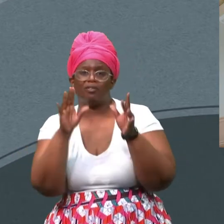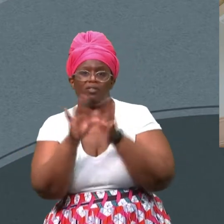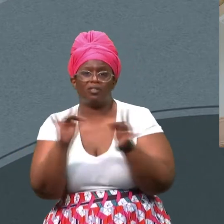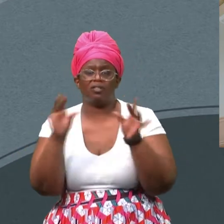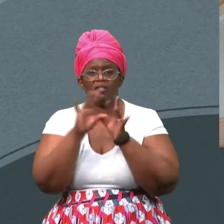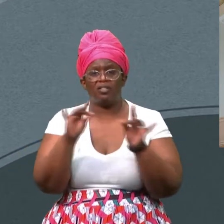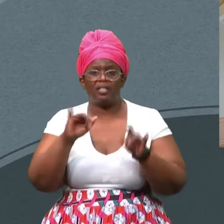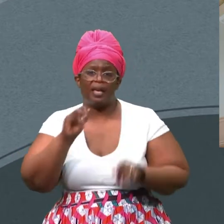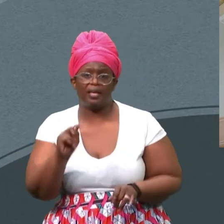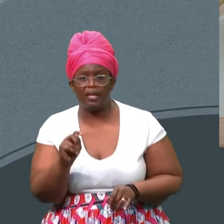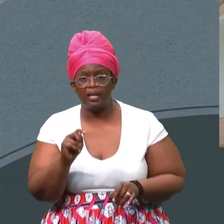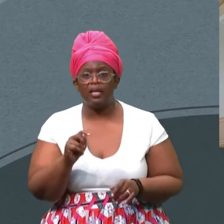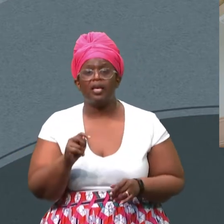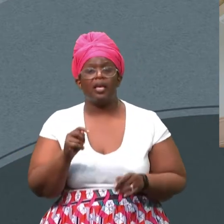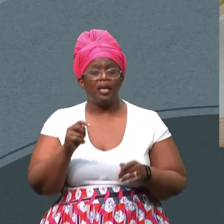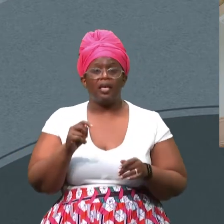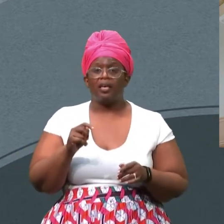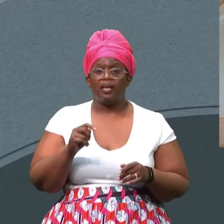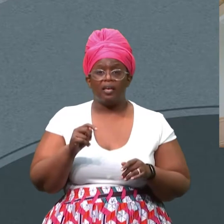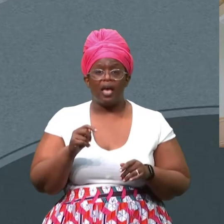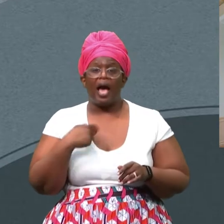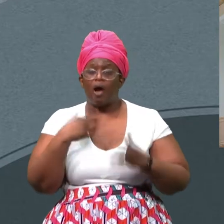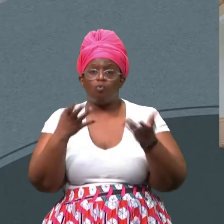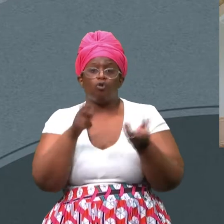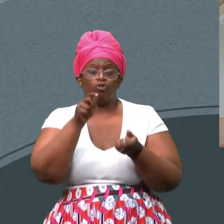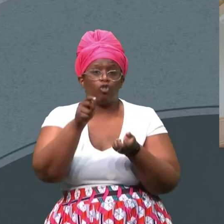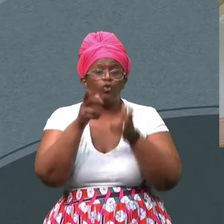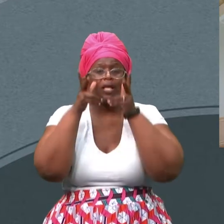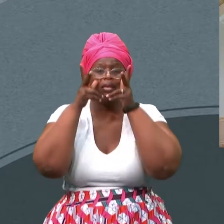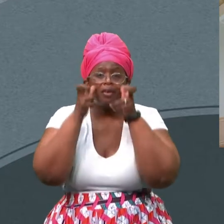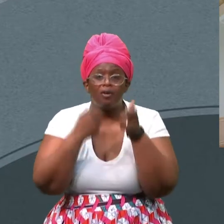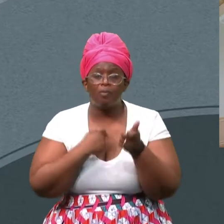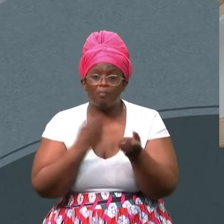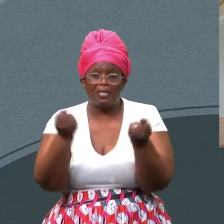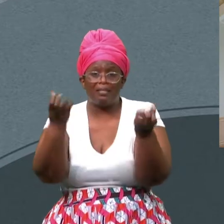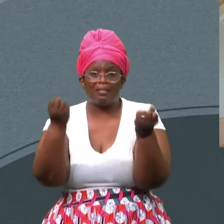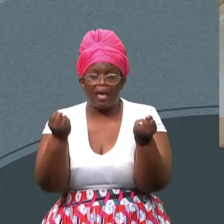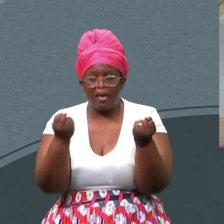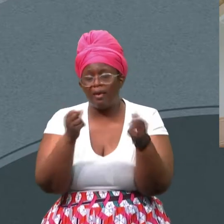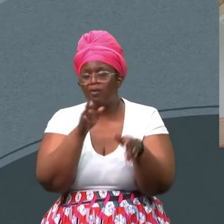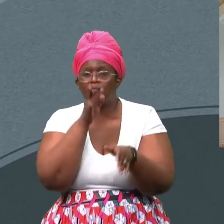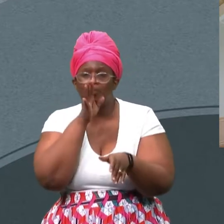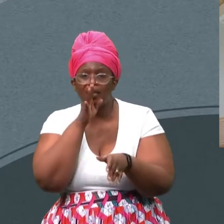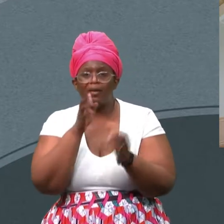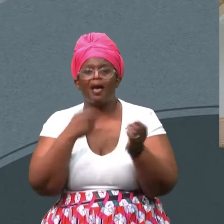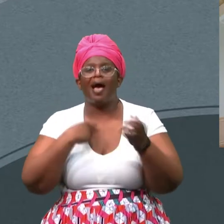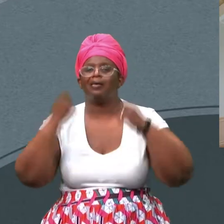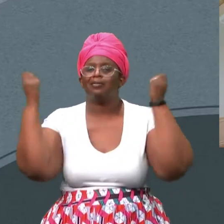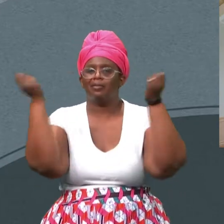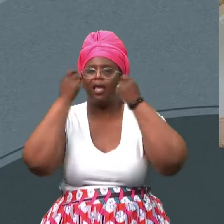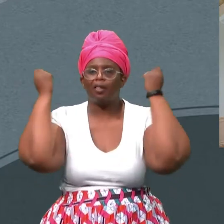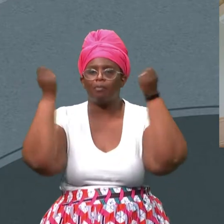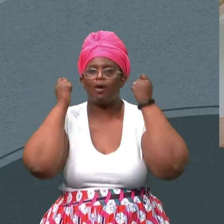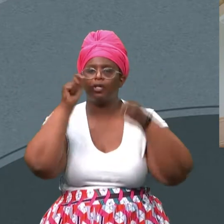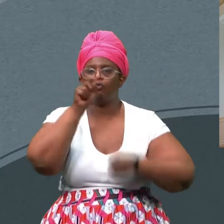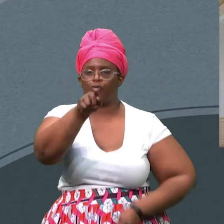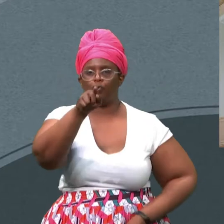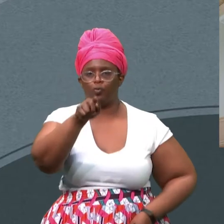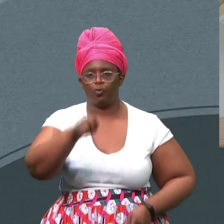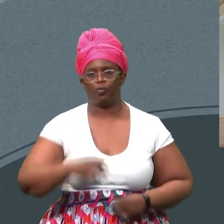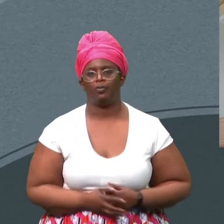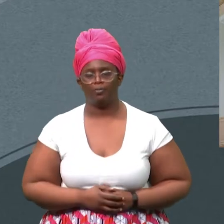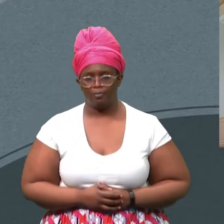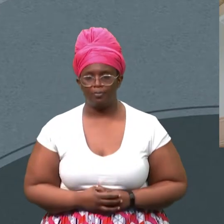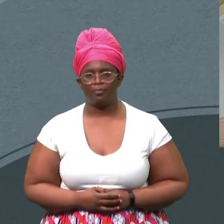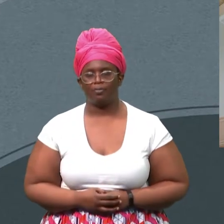if nobody else says I celebrate you, I want you to hear me say I celebrate you. See, and let me say, can I say